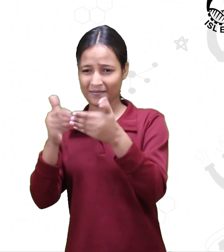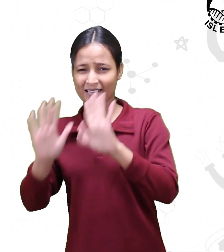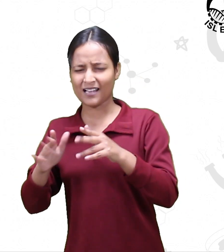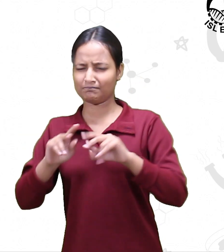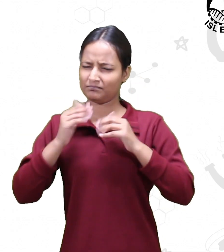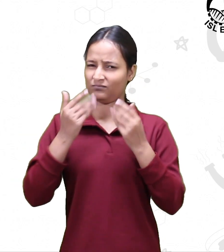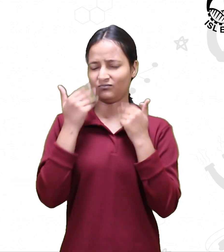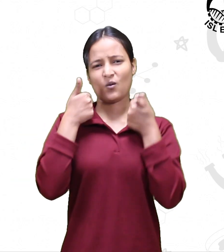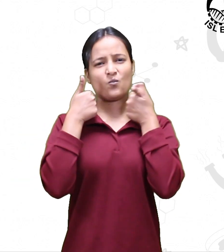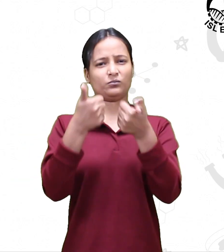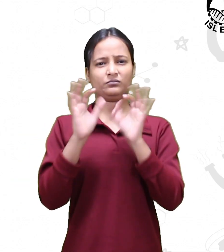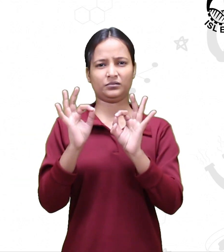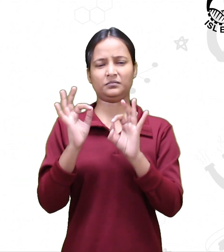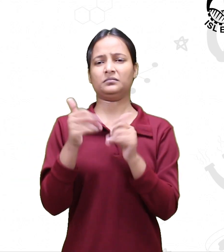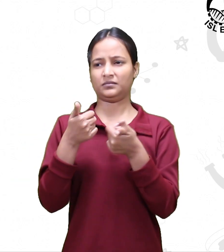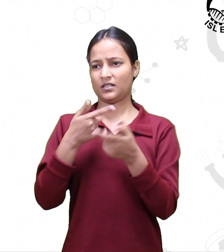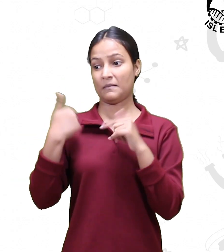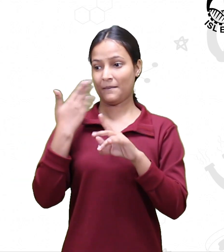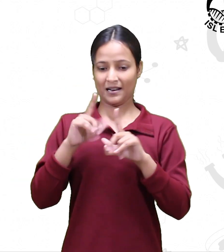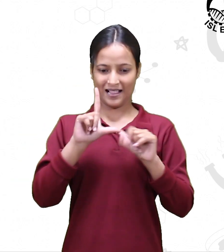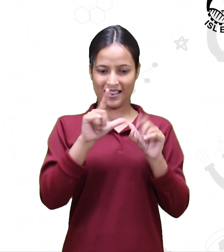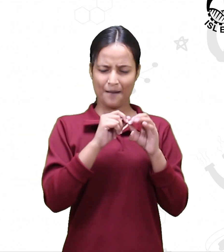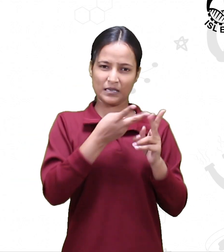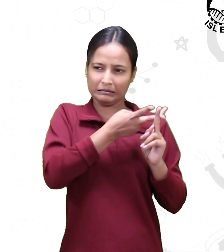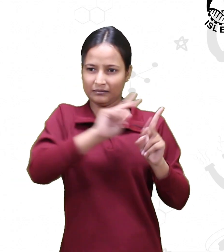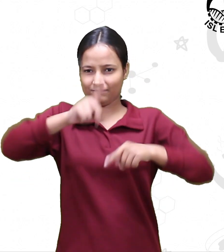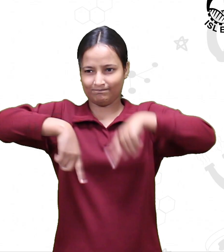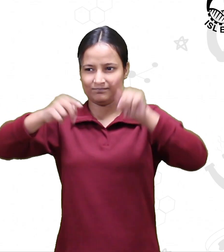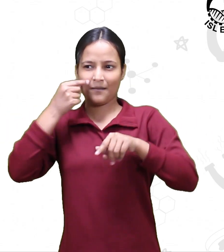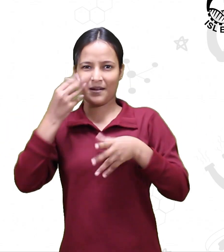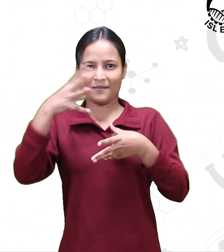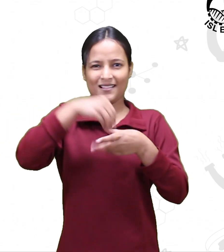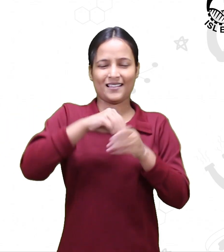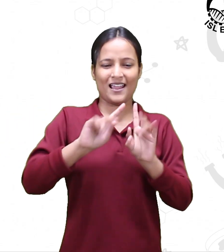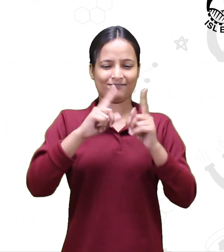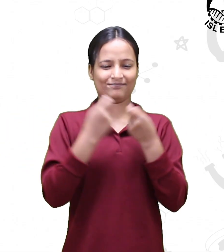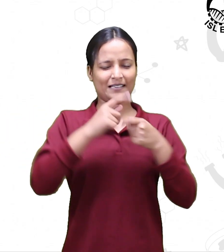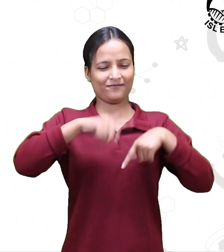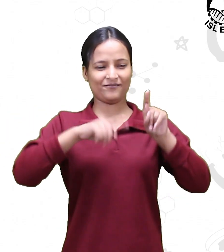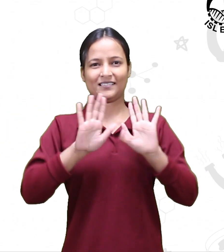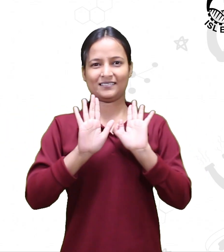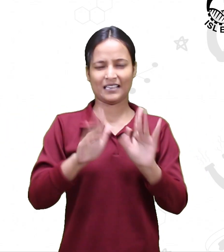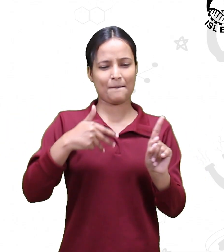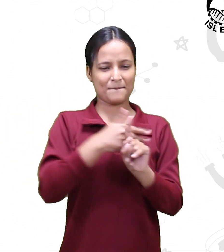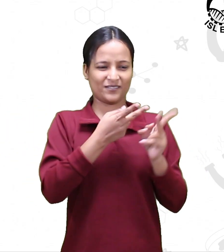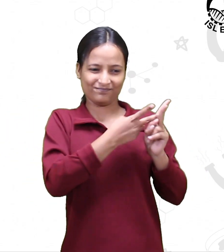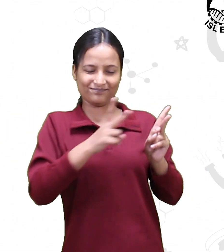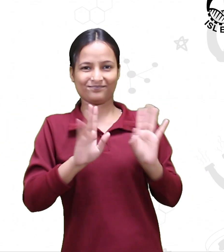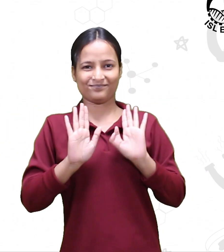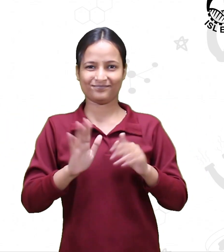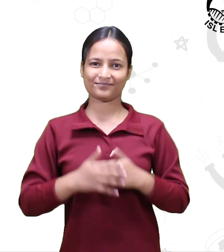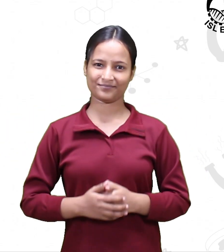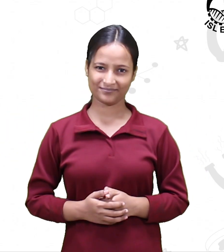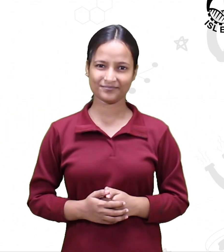engineers, microfluidics engineers, and none of that stuff can ever be done in my laboratory. Right. So let's